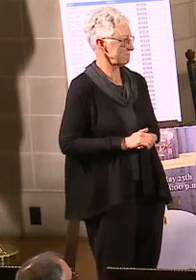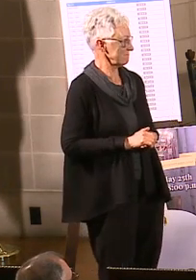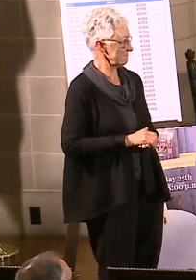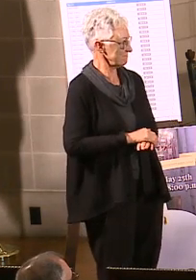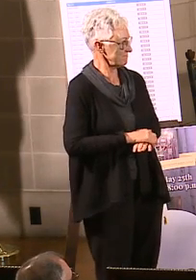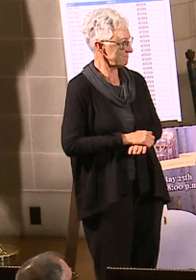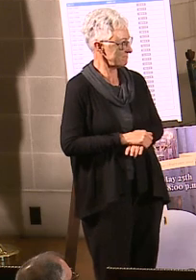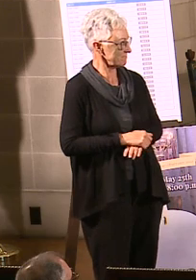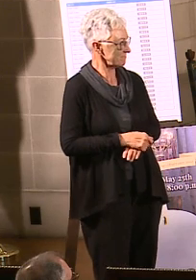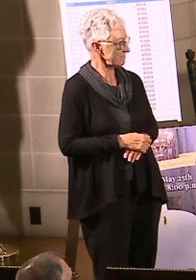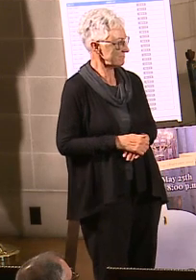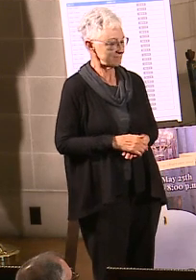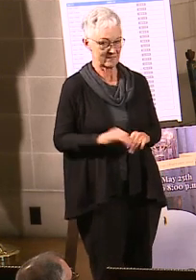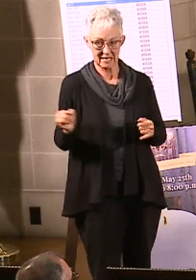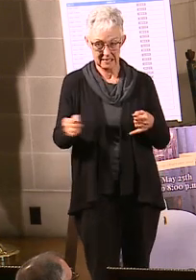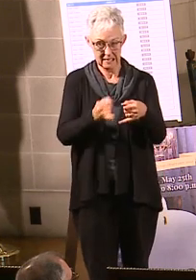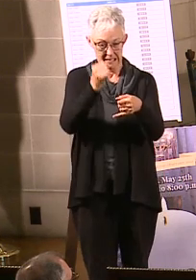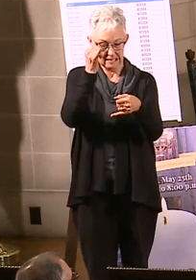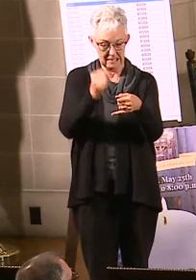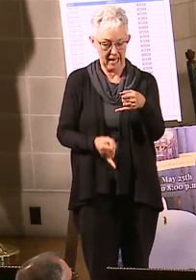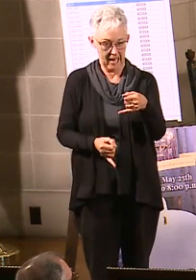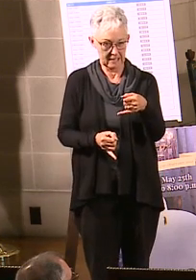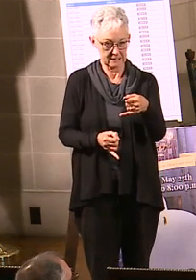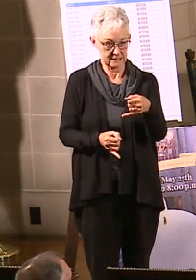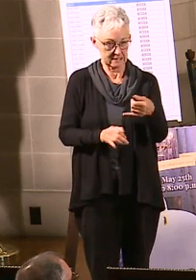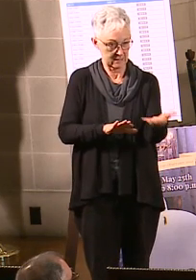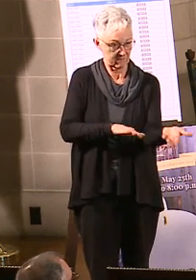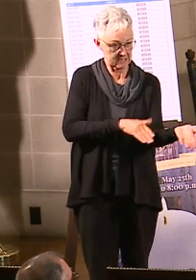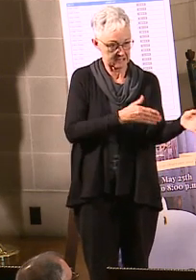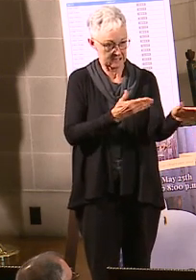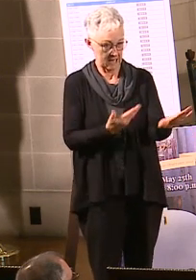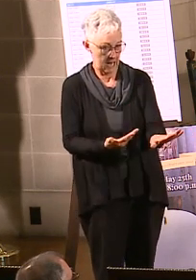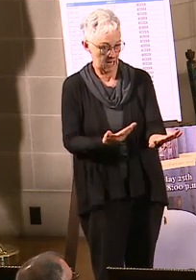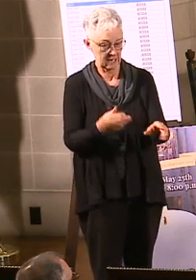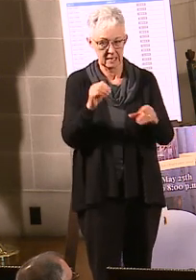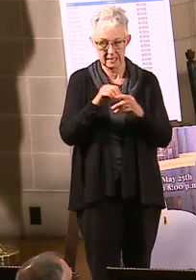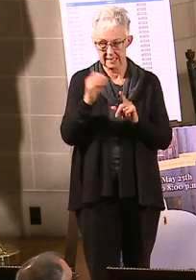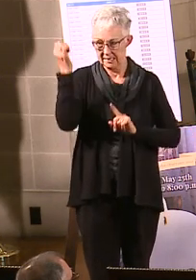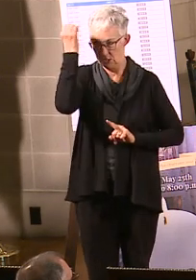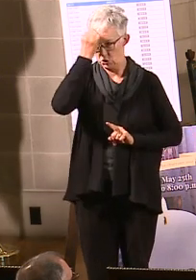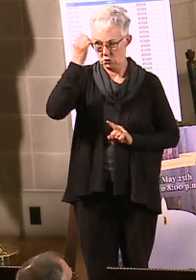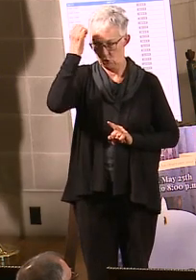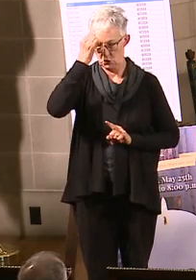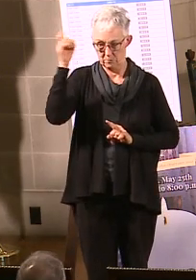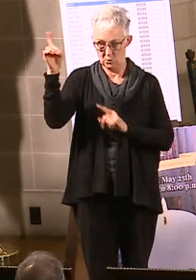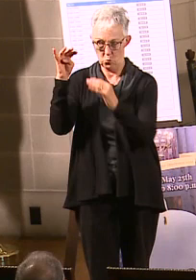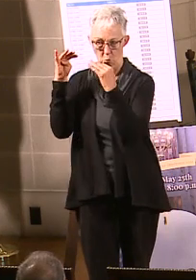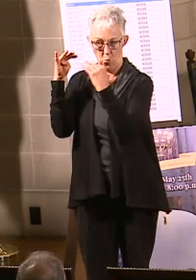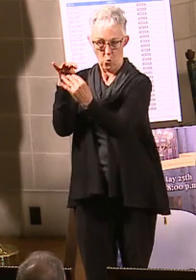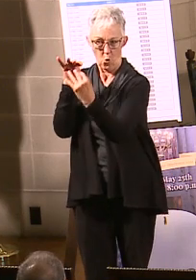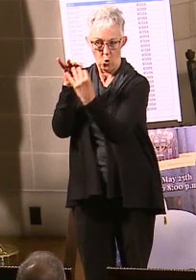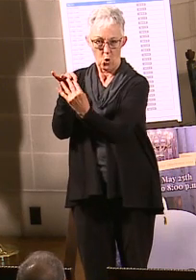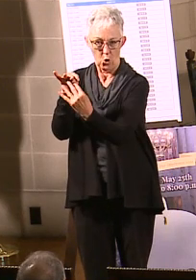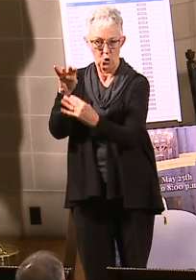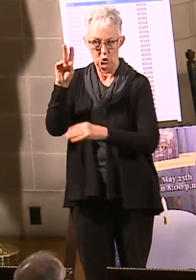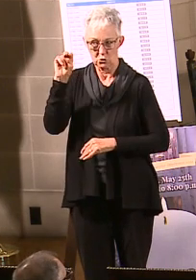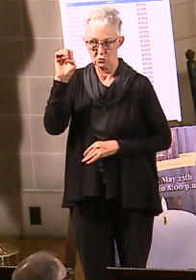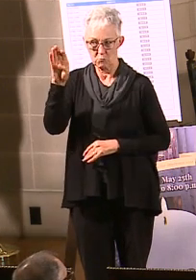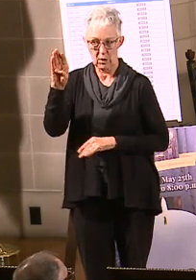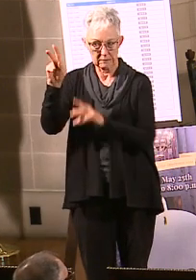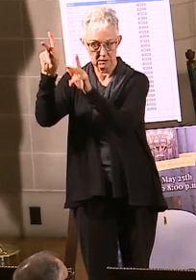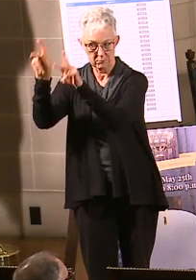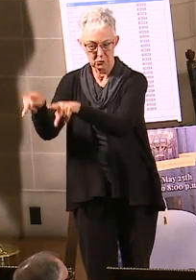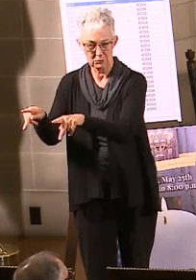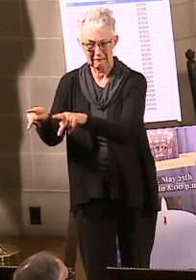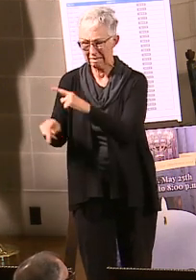last fatality Yes. of the European campaign was actually Nebraskan. Yes, I can't remember the name, sir. Oh, I was going to